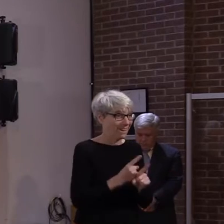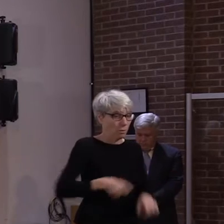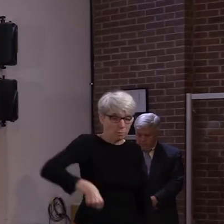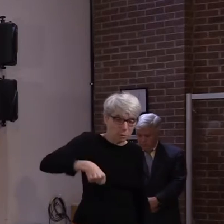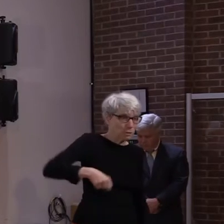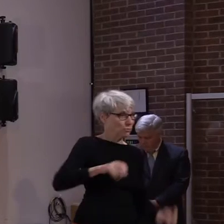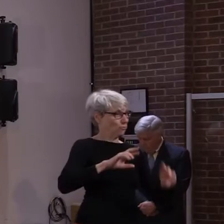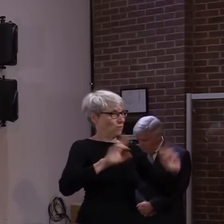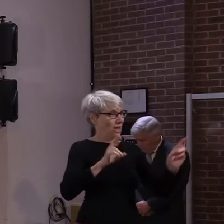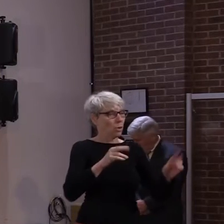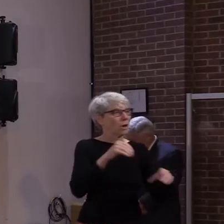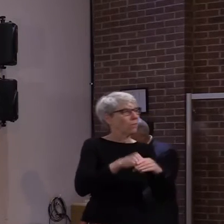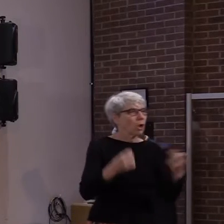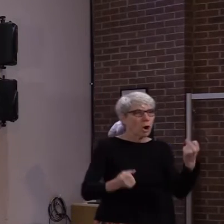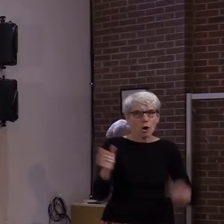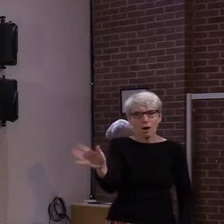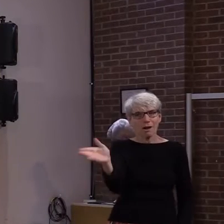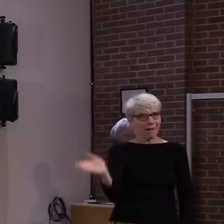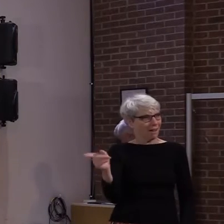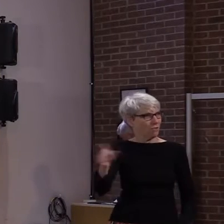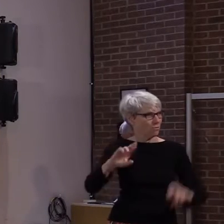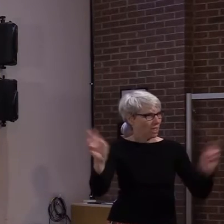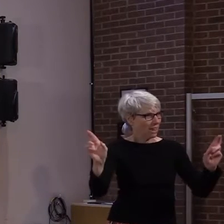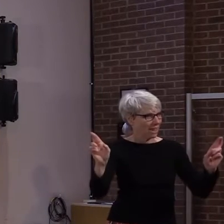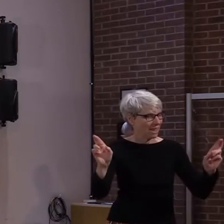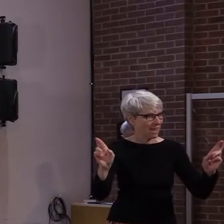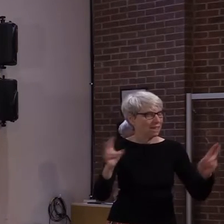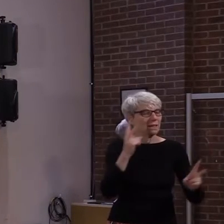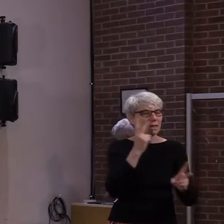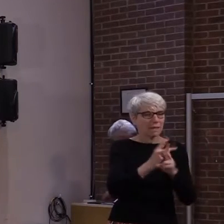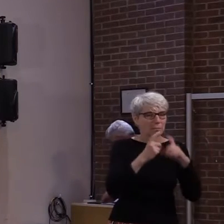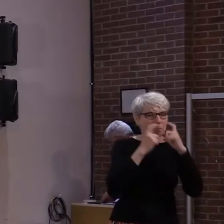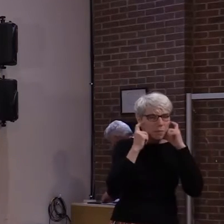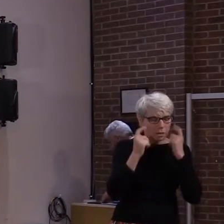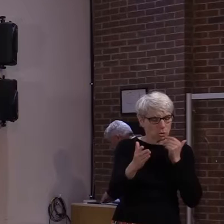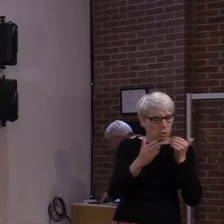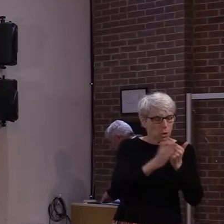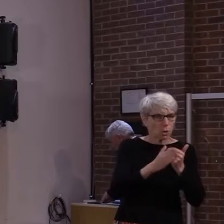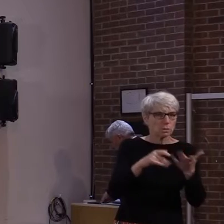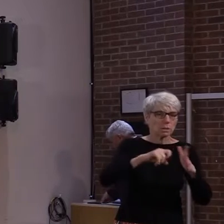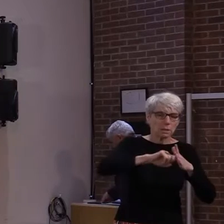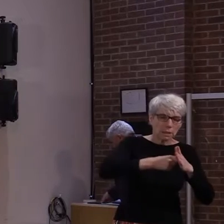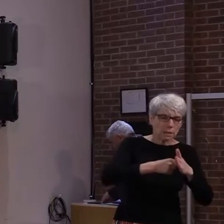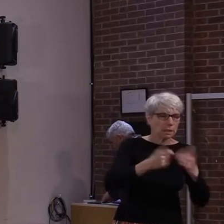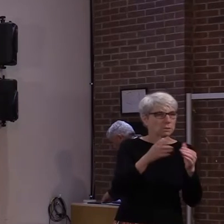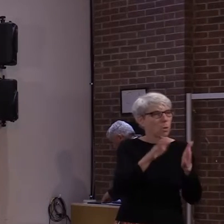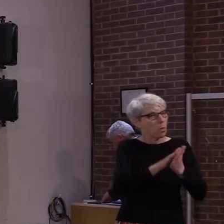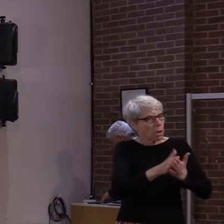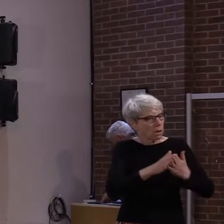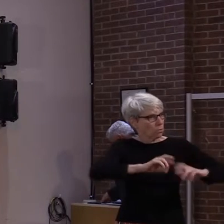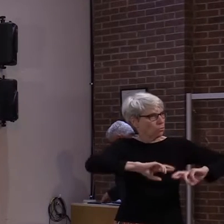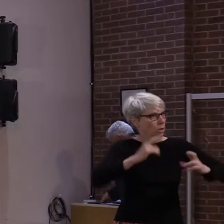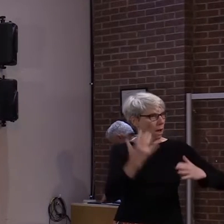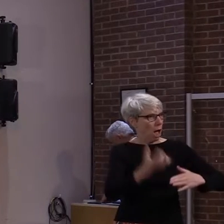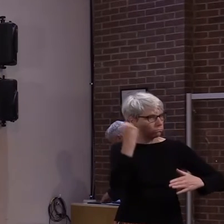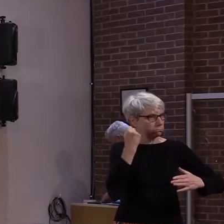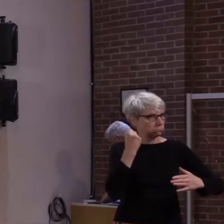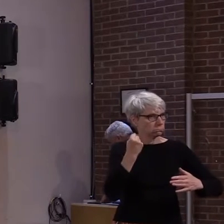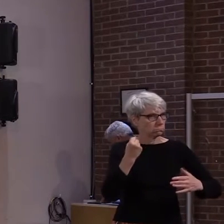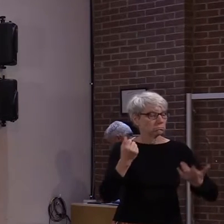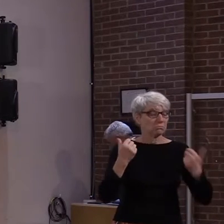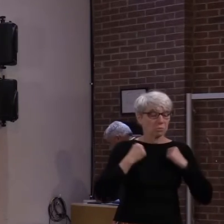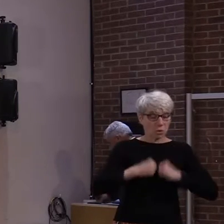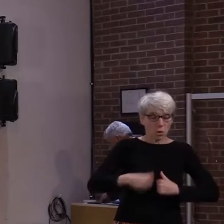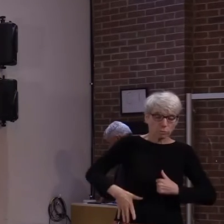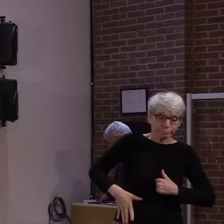needs one. Store your face mask with your keys, phone, or wallet so it's easier to remember. Keep an extra in your coat